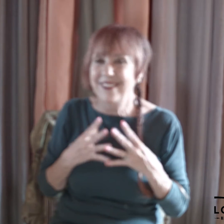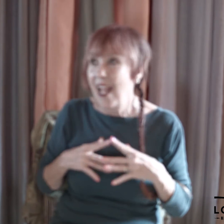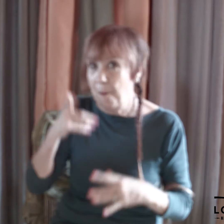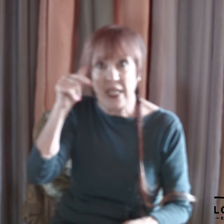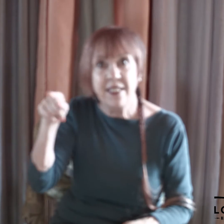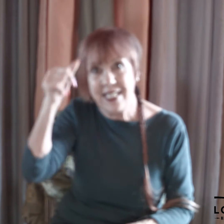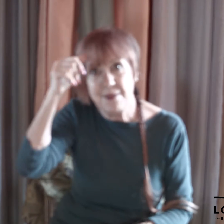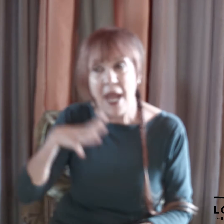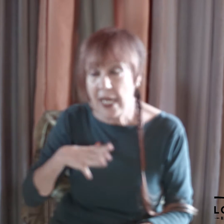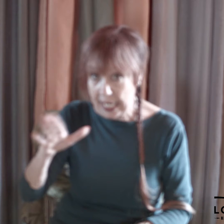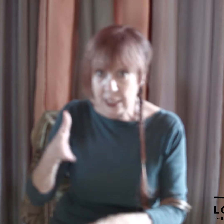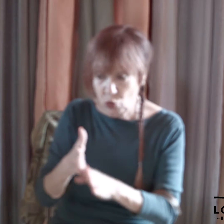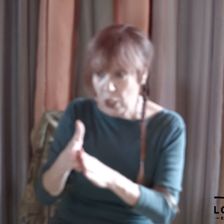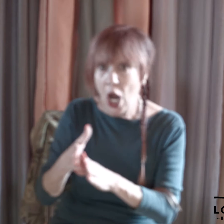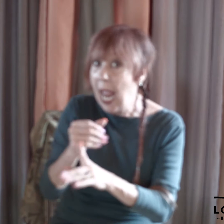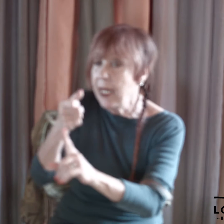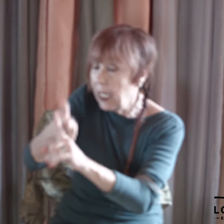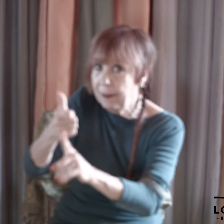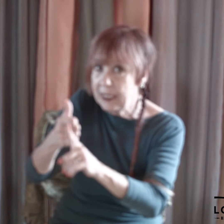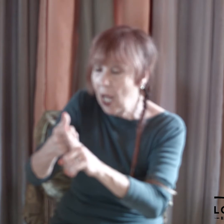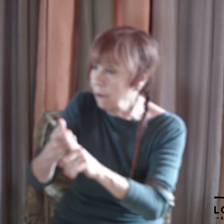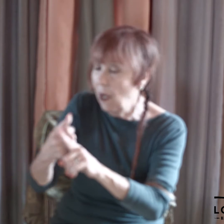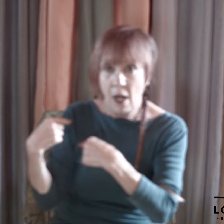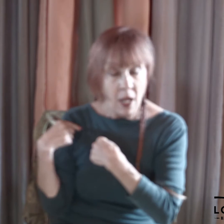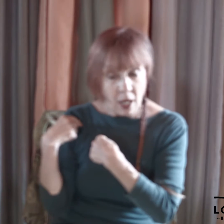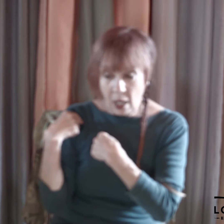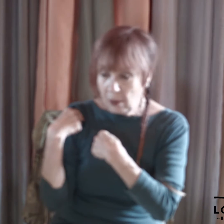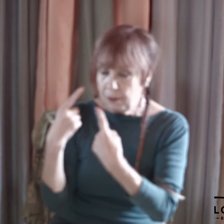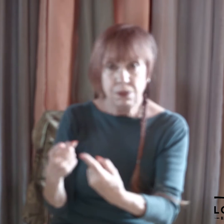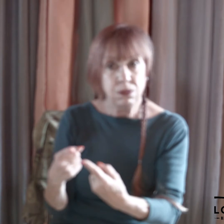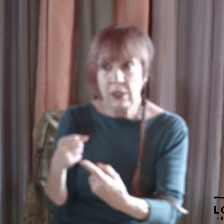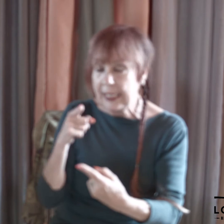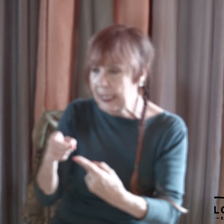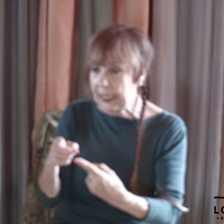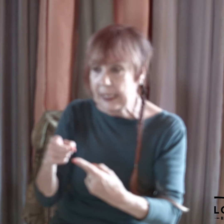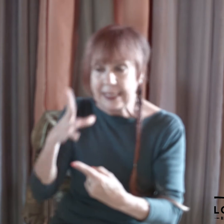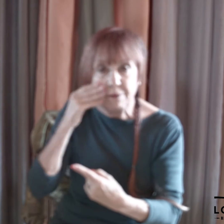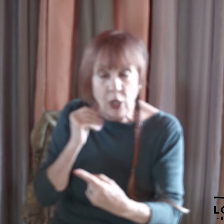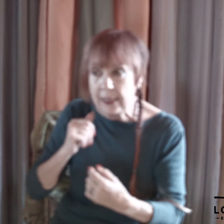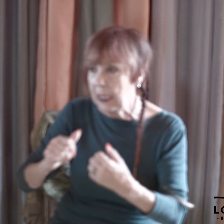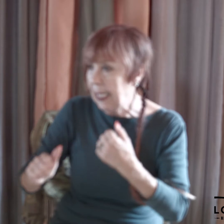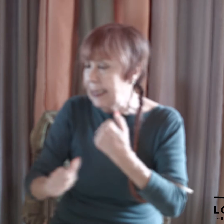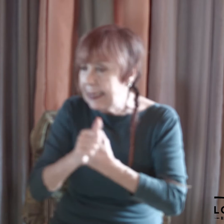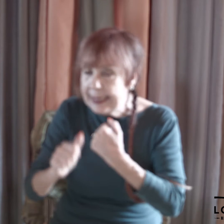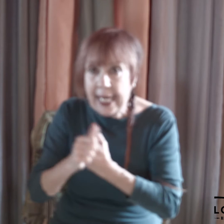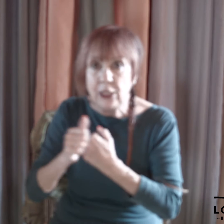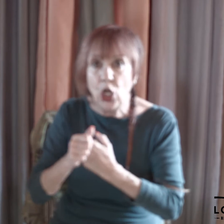was a man whose career himself, all the way from the dangers that he underwent trying to insist